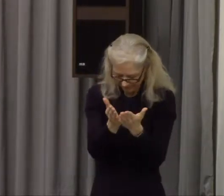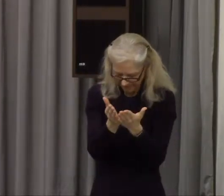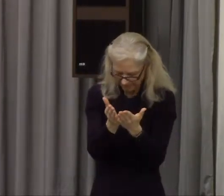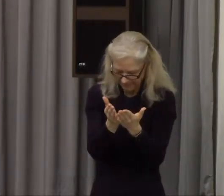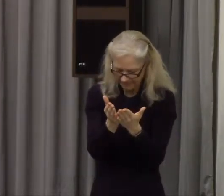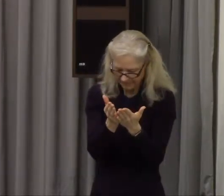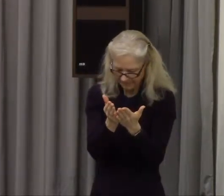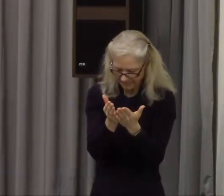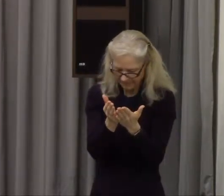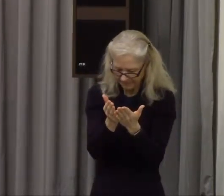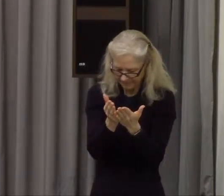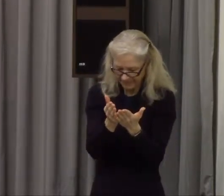our hearts.